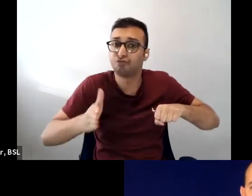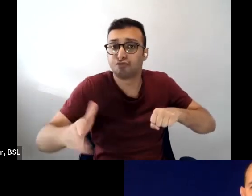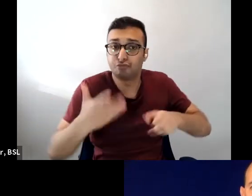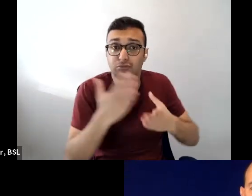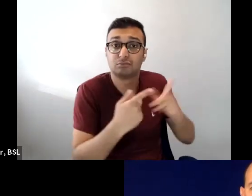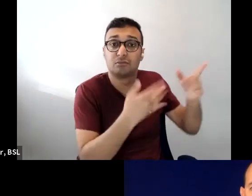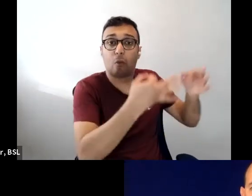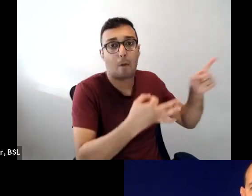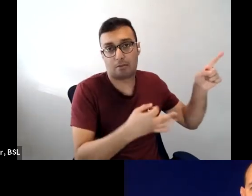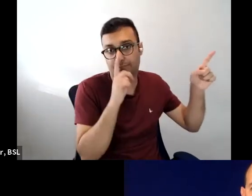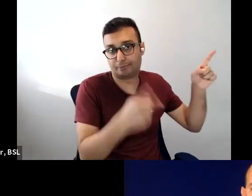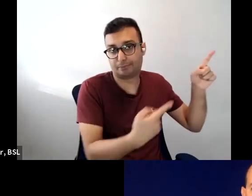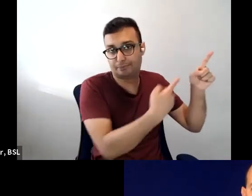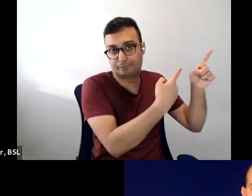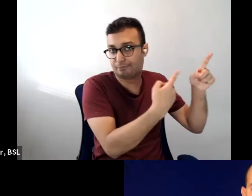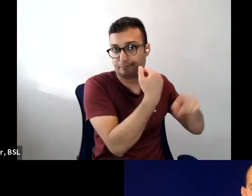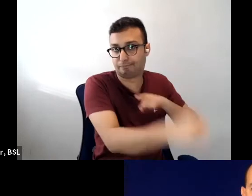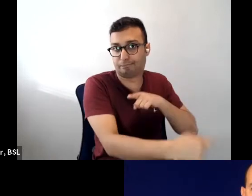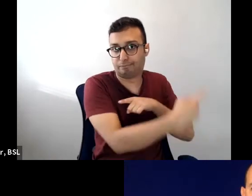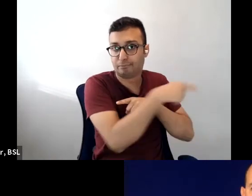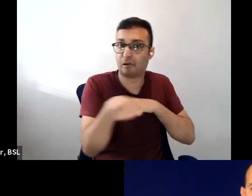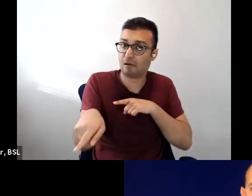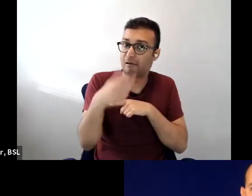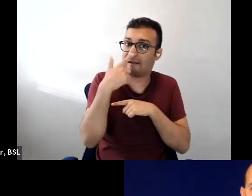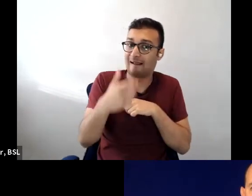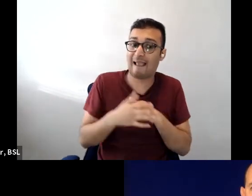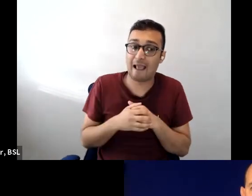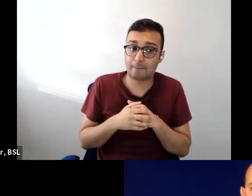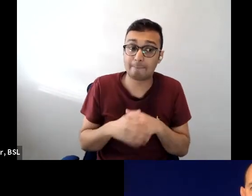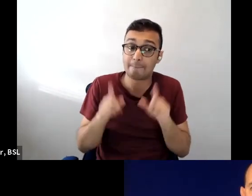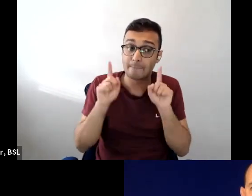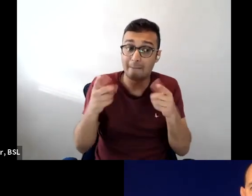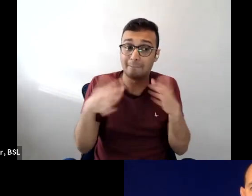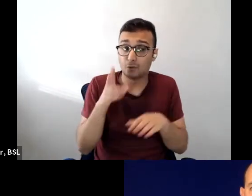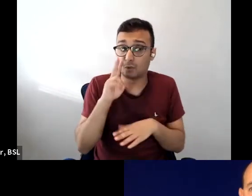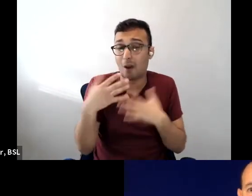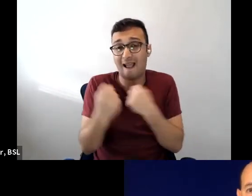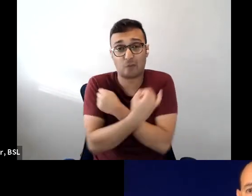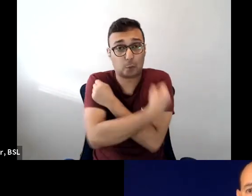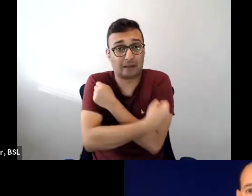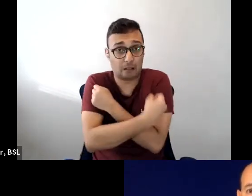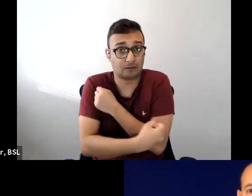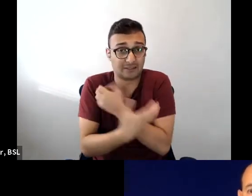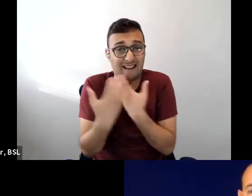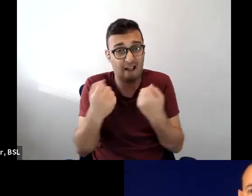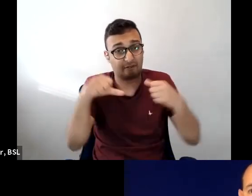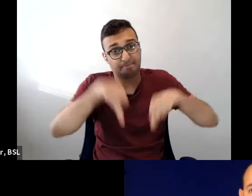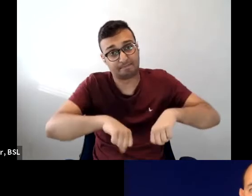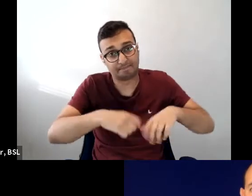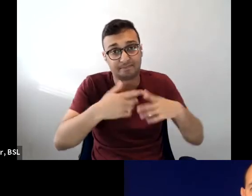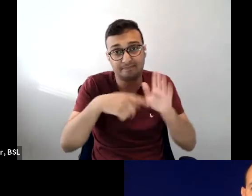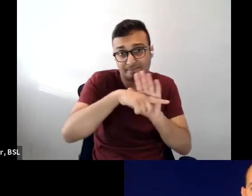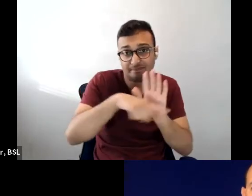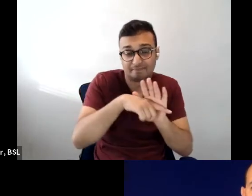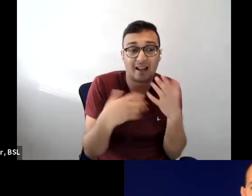the other hand, we recognize there were some weaknesses for informal markets for AT. So one issue, of course, is that there are no product standards